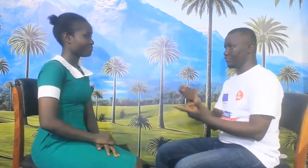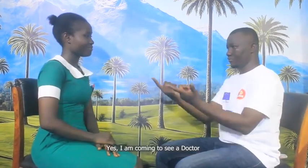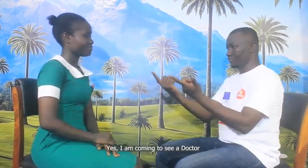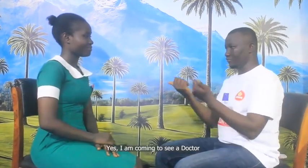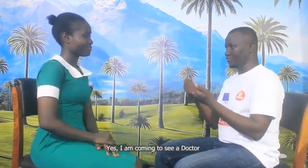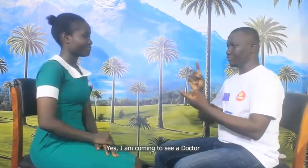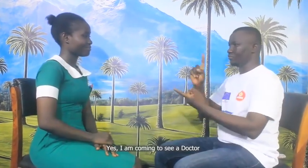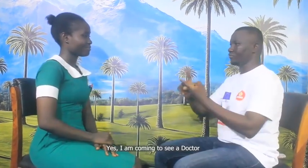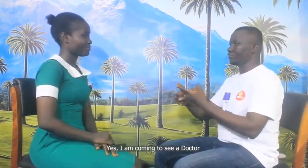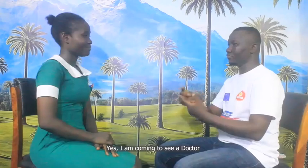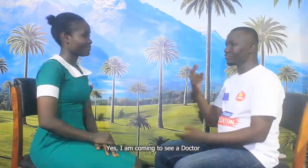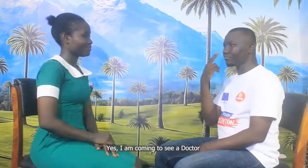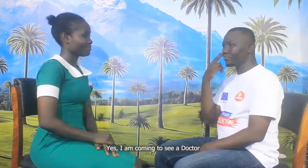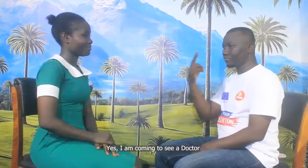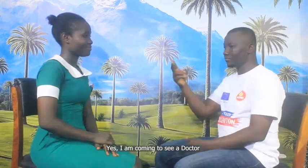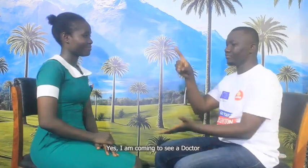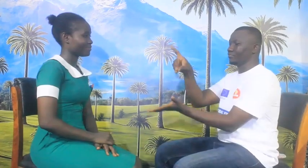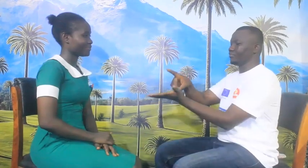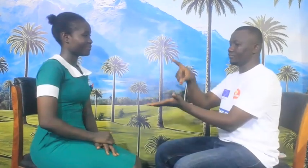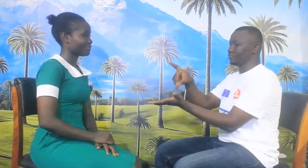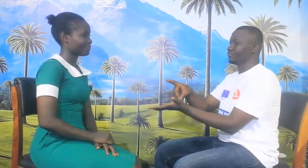I am coming to see a doctor.